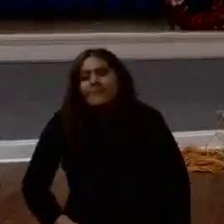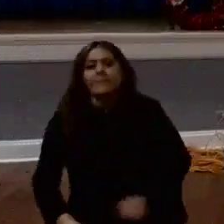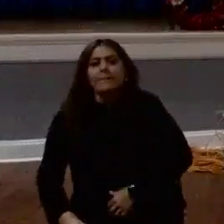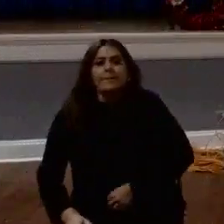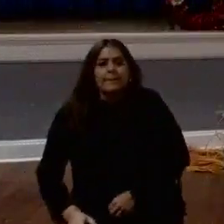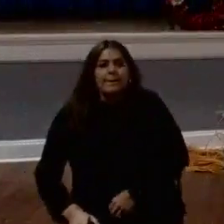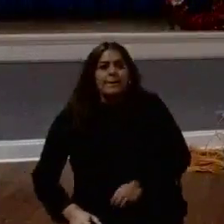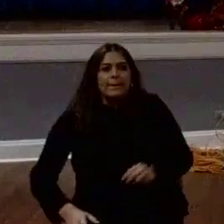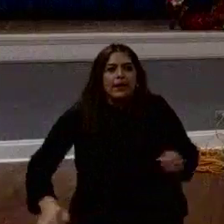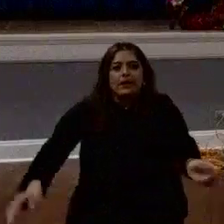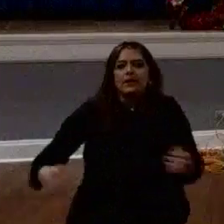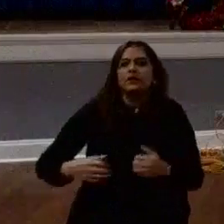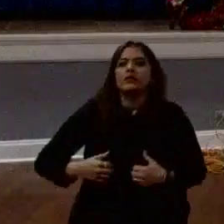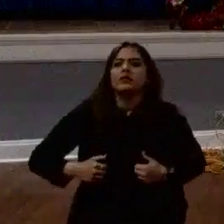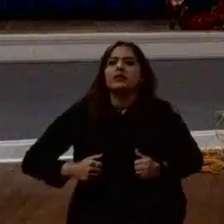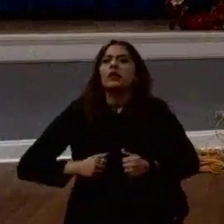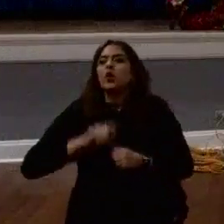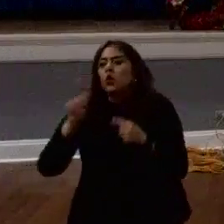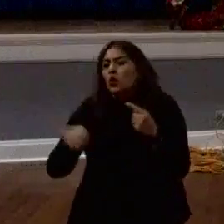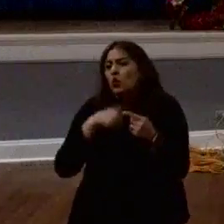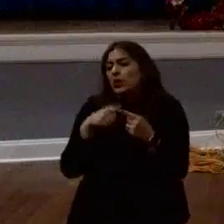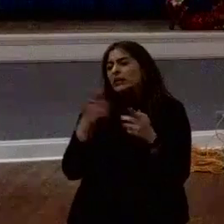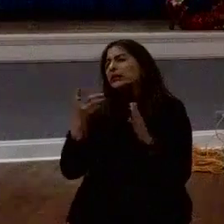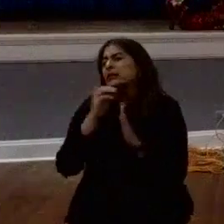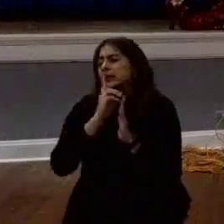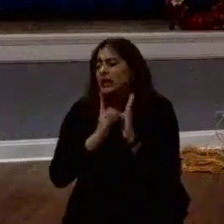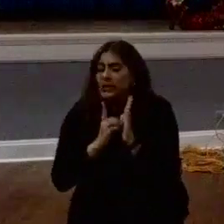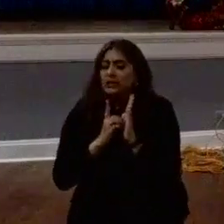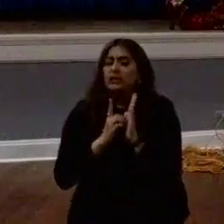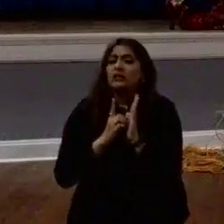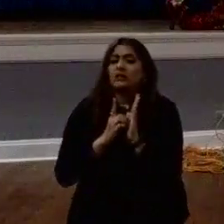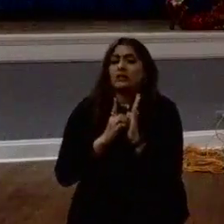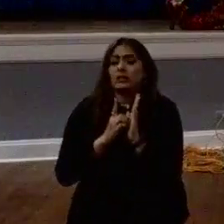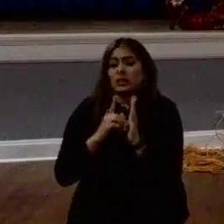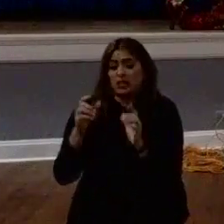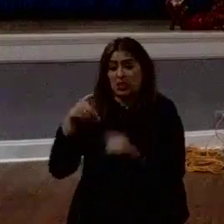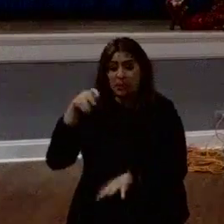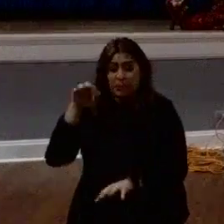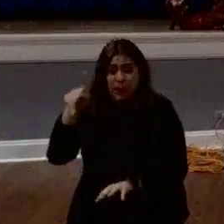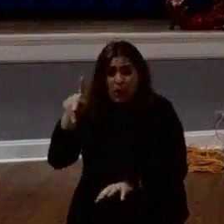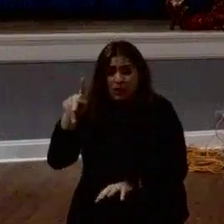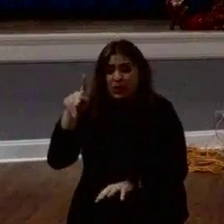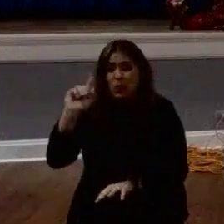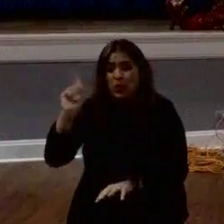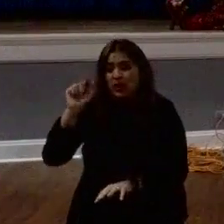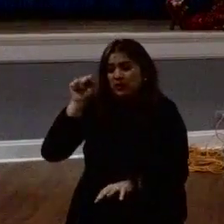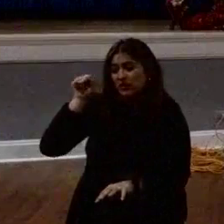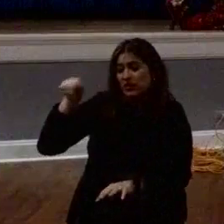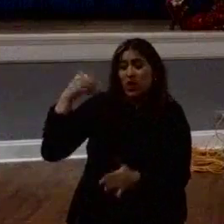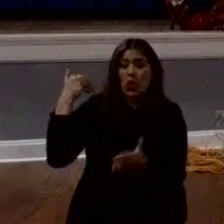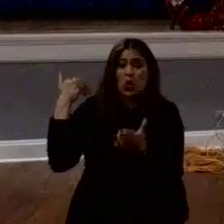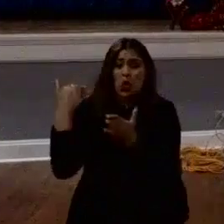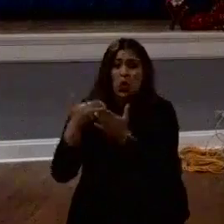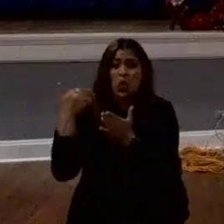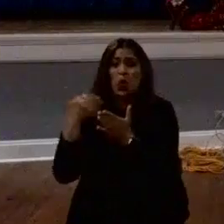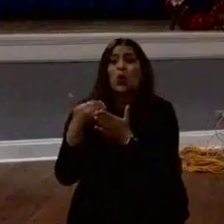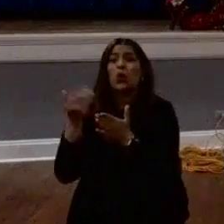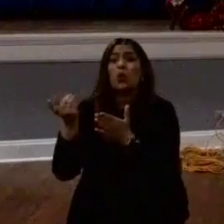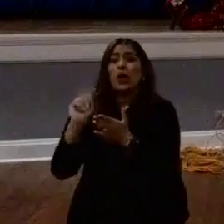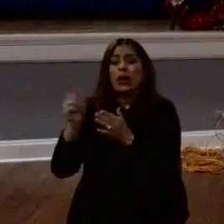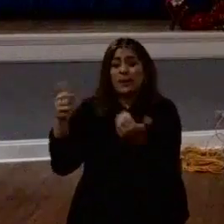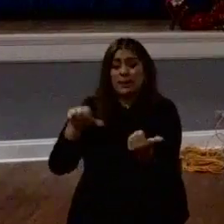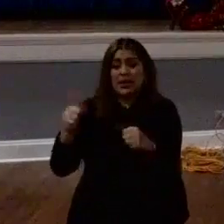let's just give you one suggestion. The park down, the huge park down at the Baptist Hospital, doggy park down